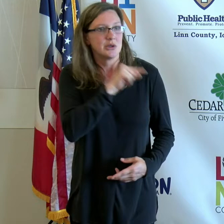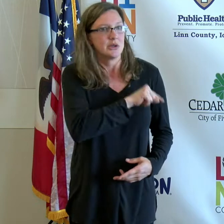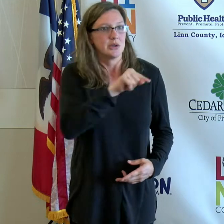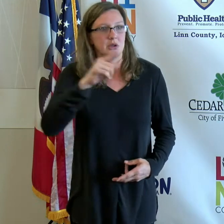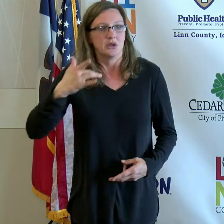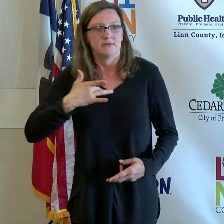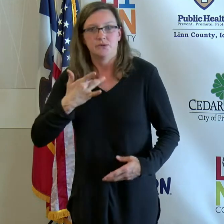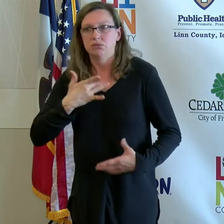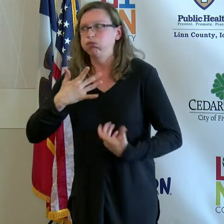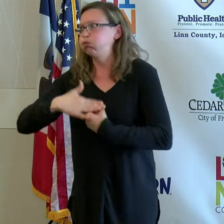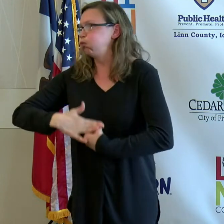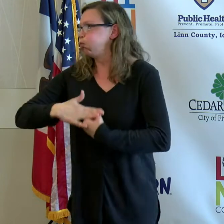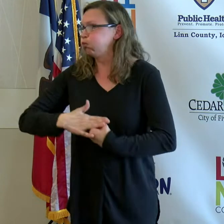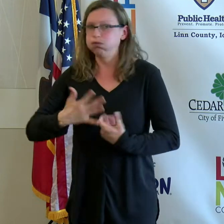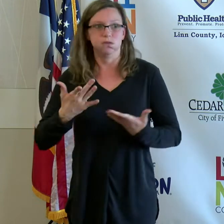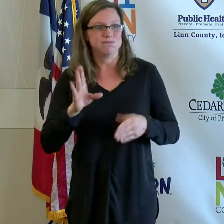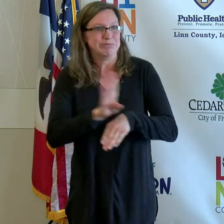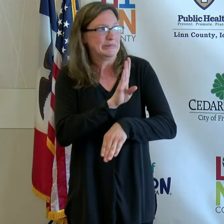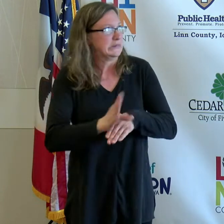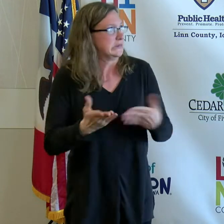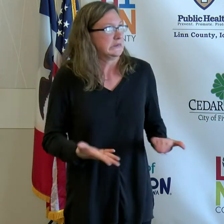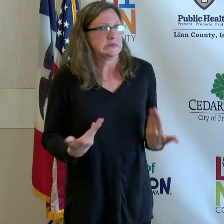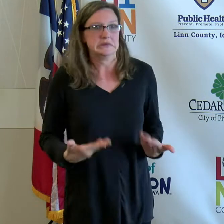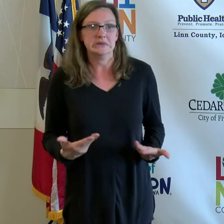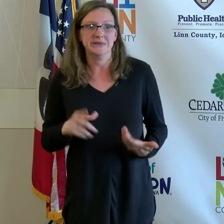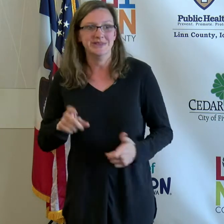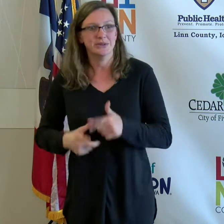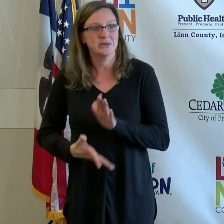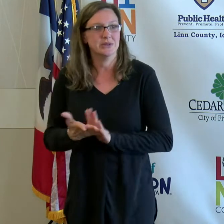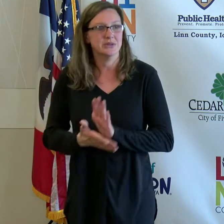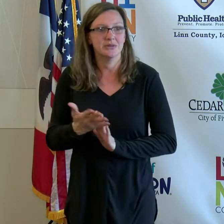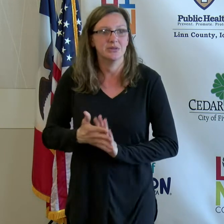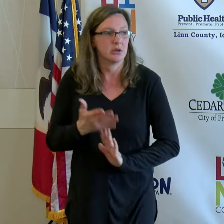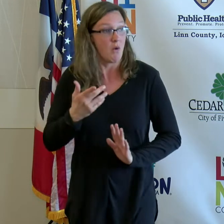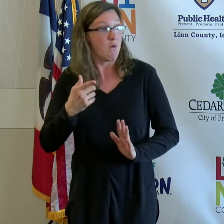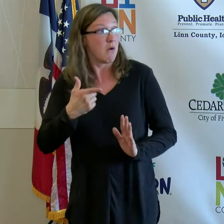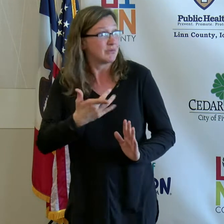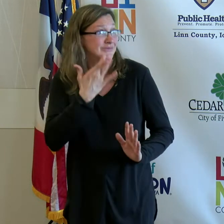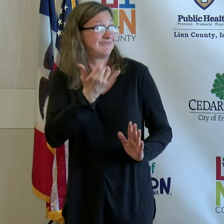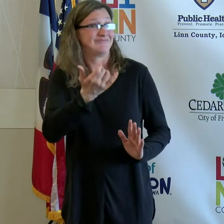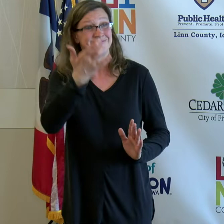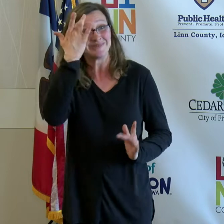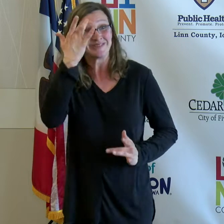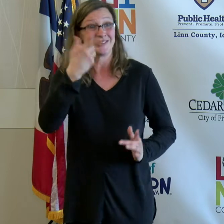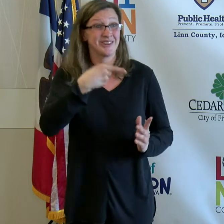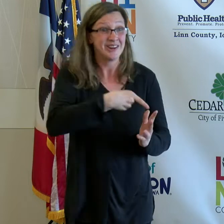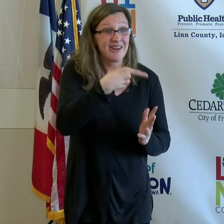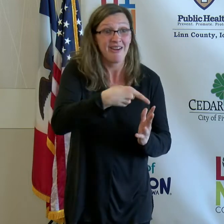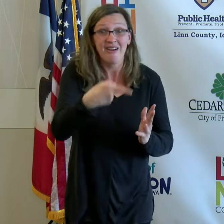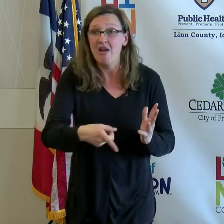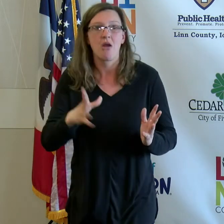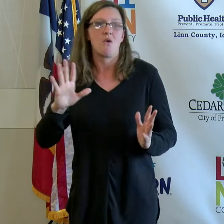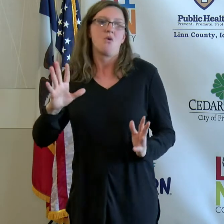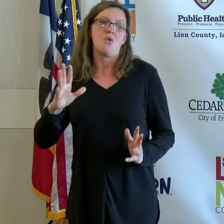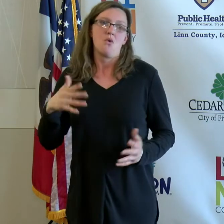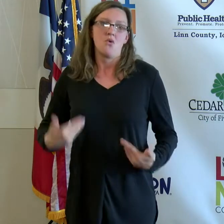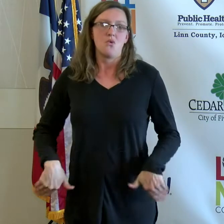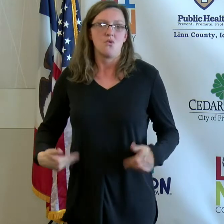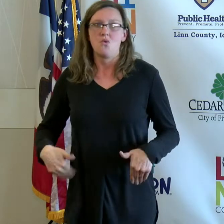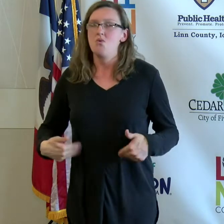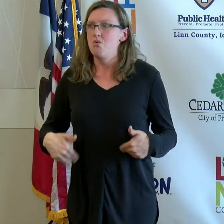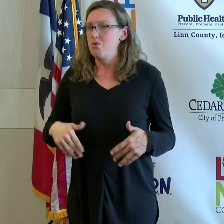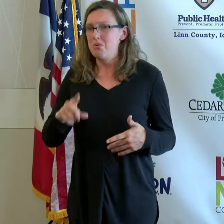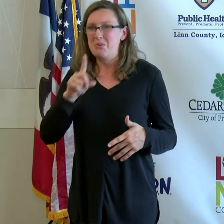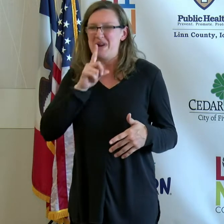ones become ill. Our world, in many respects, has been turned upside down, and all people want at